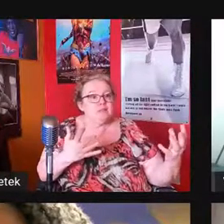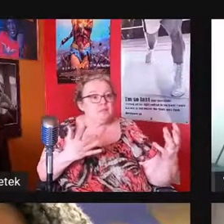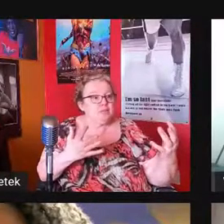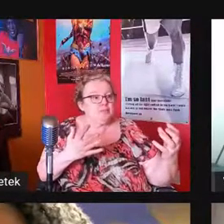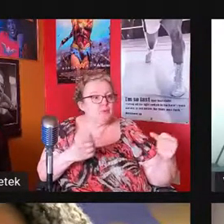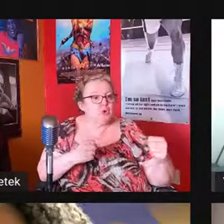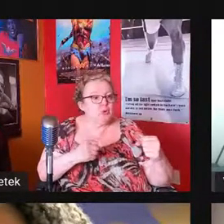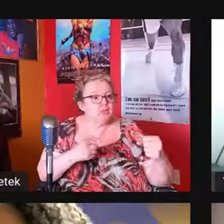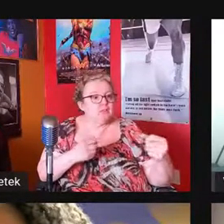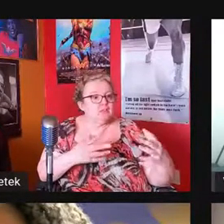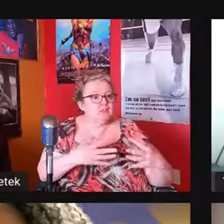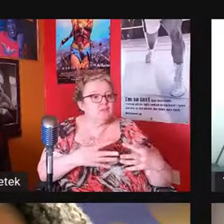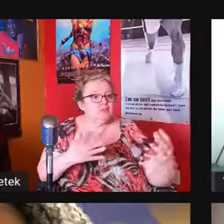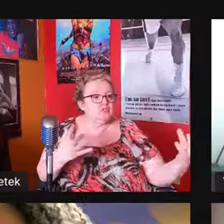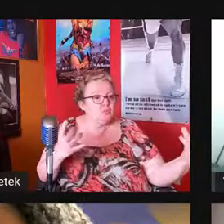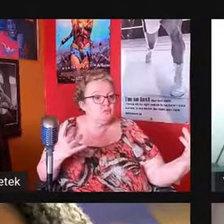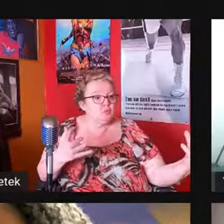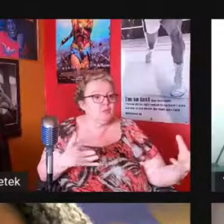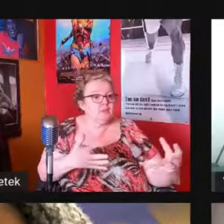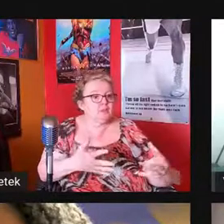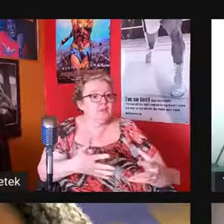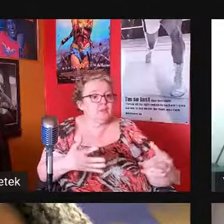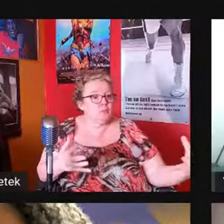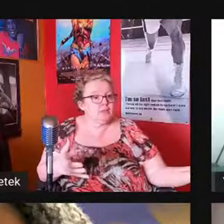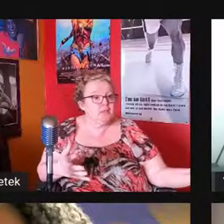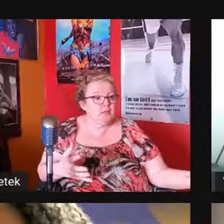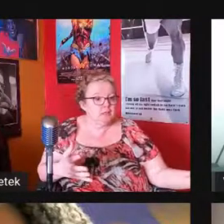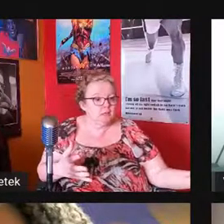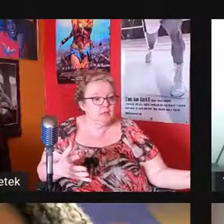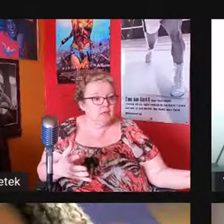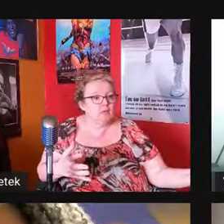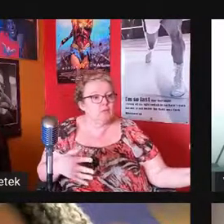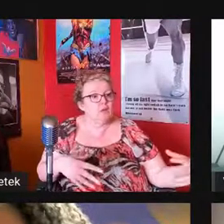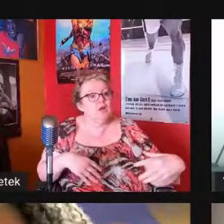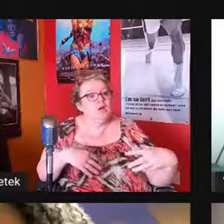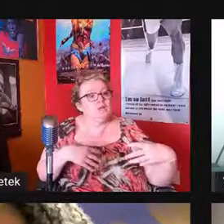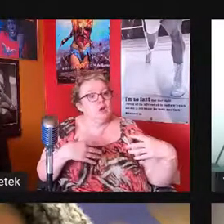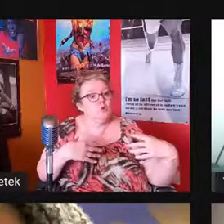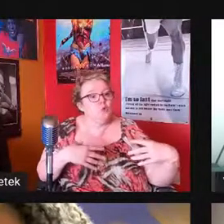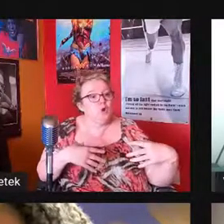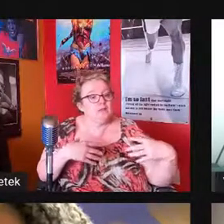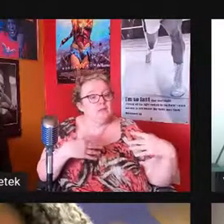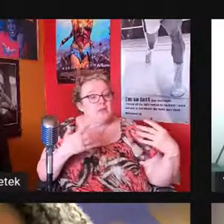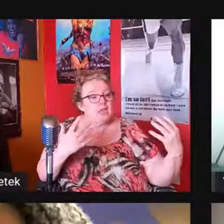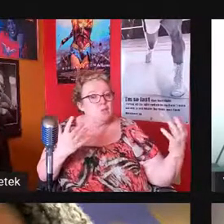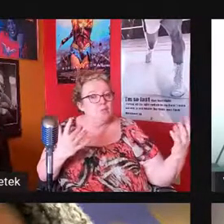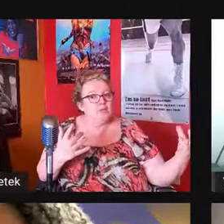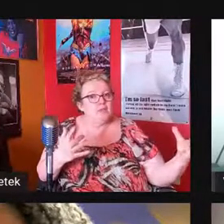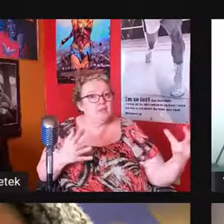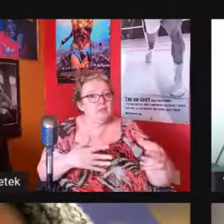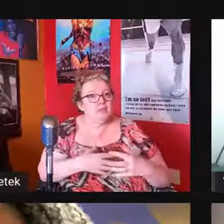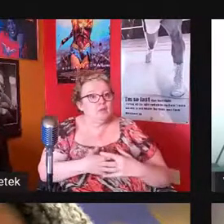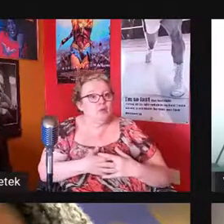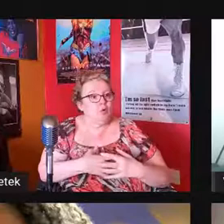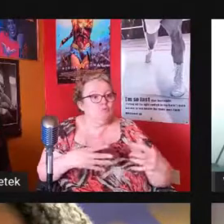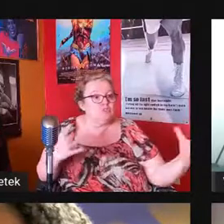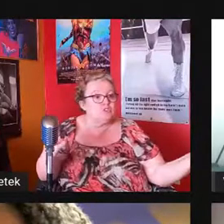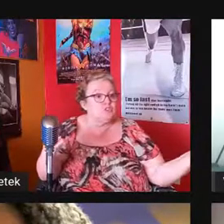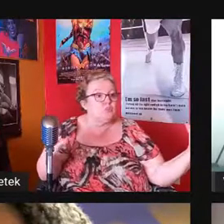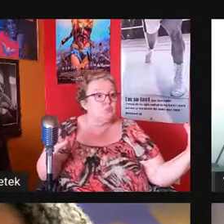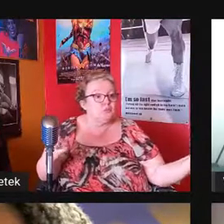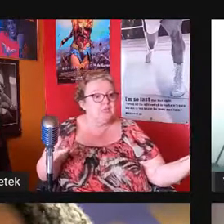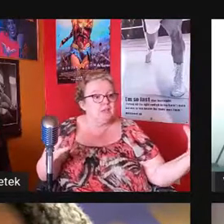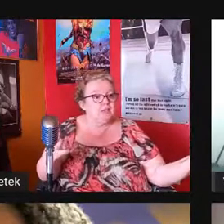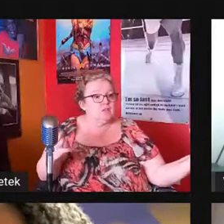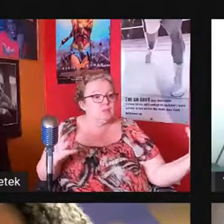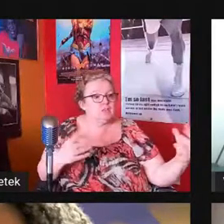to see people turn it into their vision of what they see and what they hear and, you know, what they want the whole vision